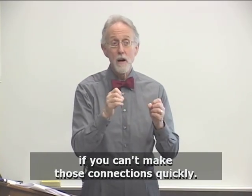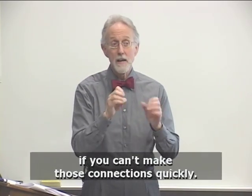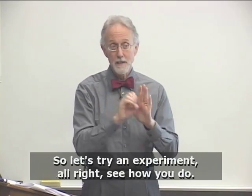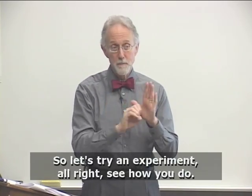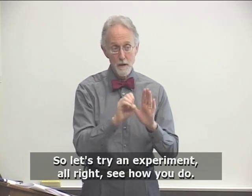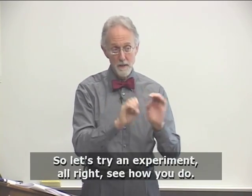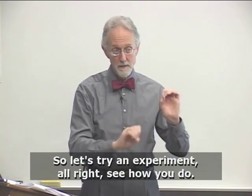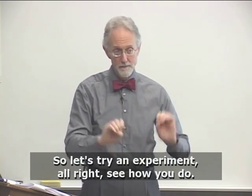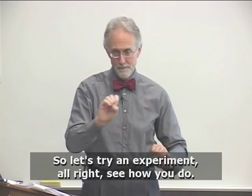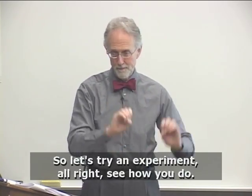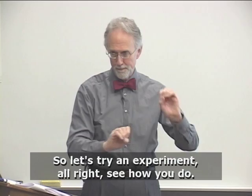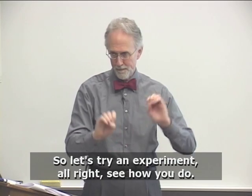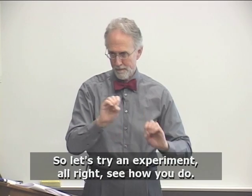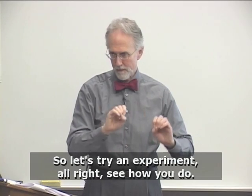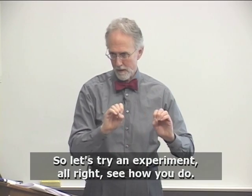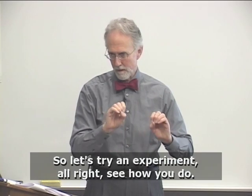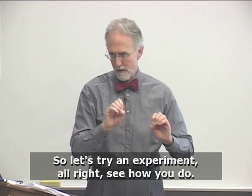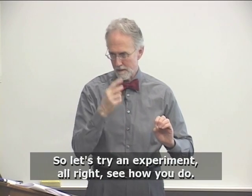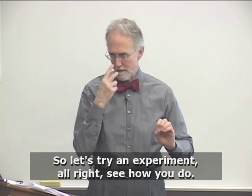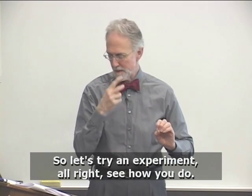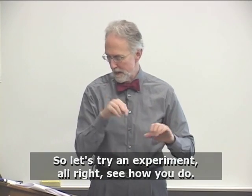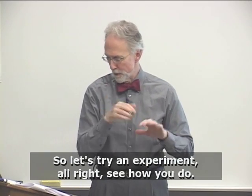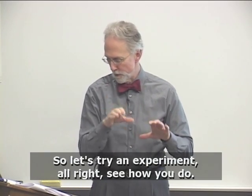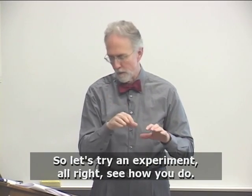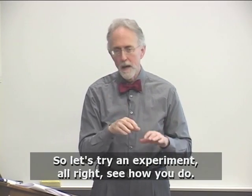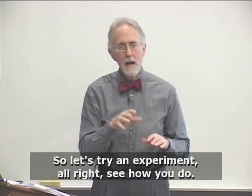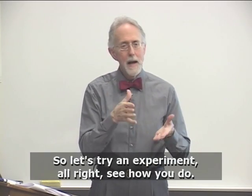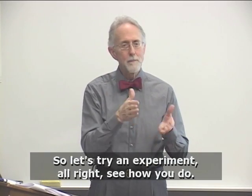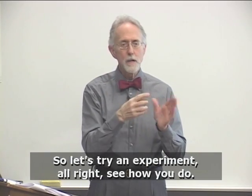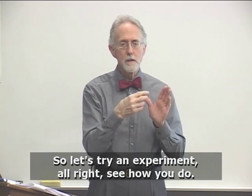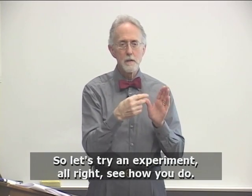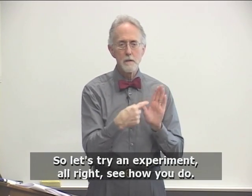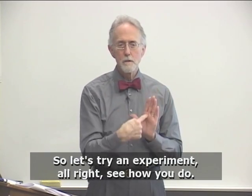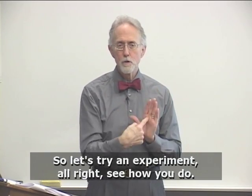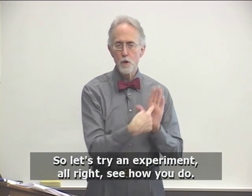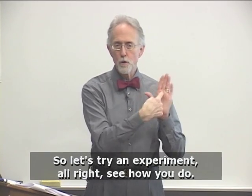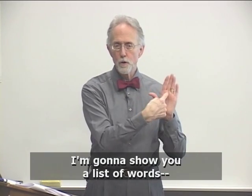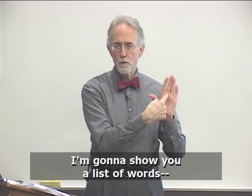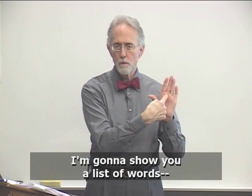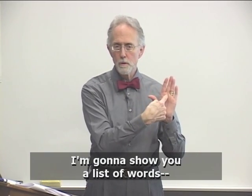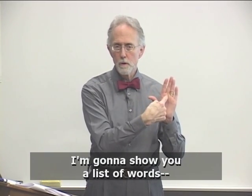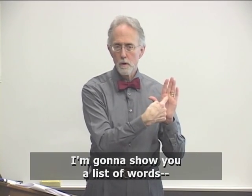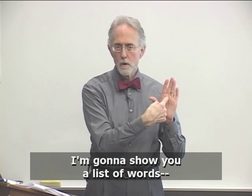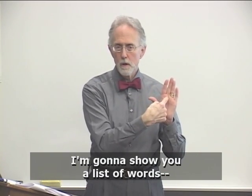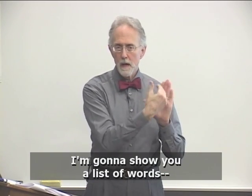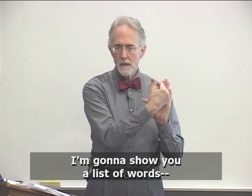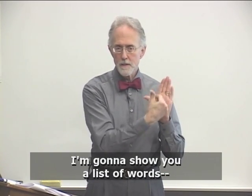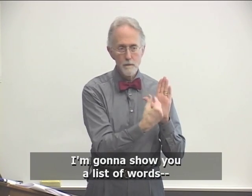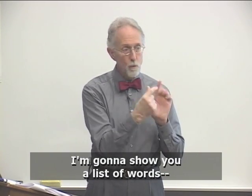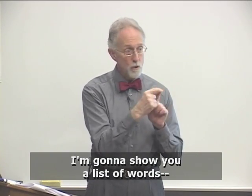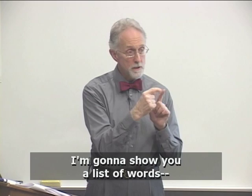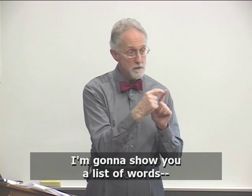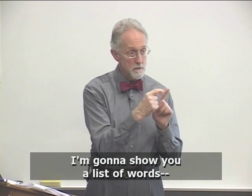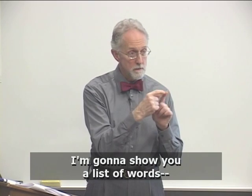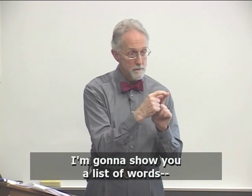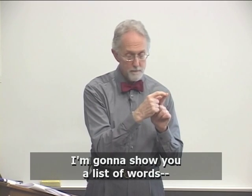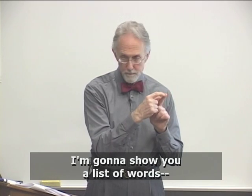an experiment. Okay, see how you do. I'm going to show you a list of words.